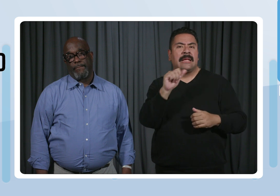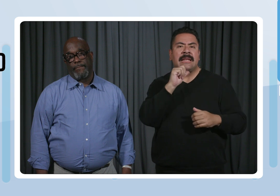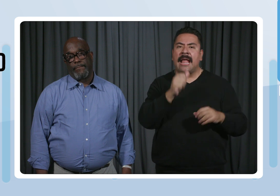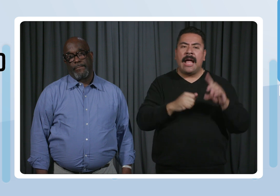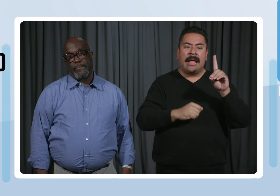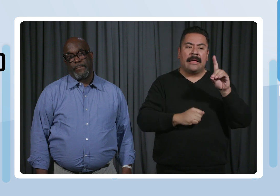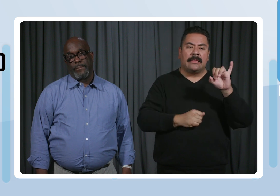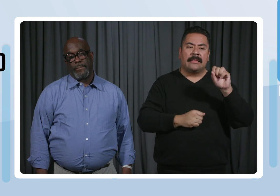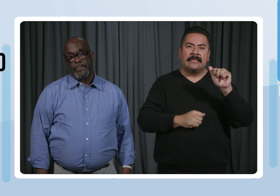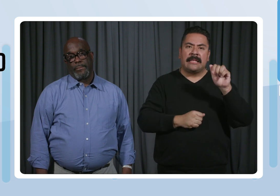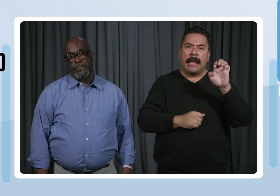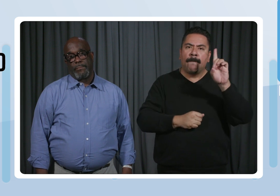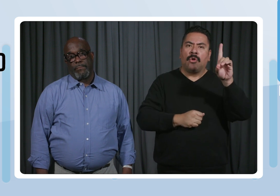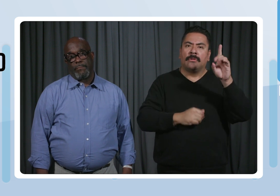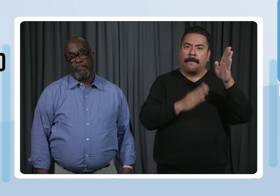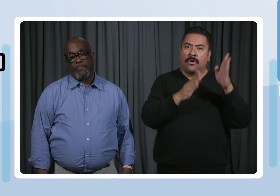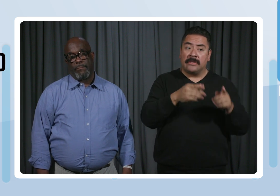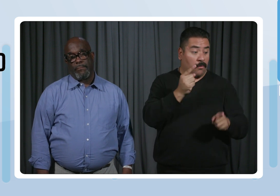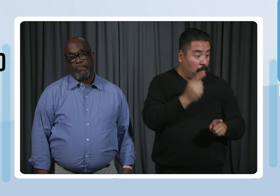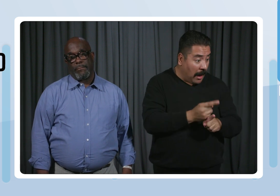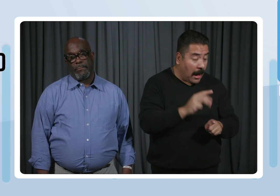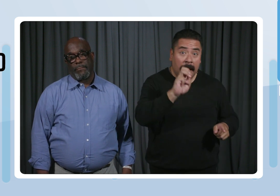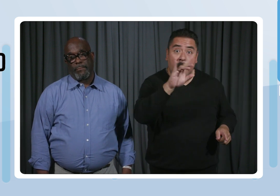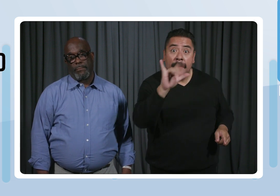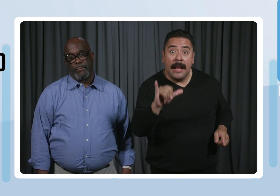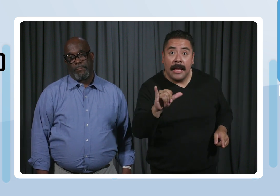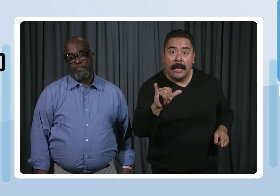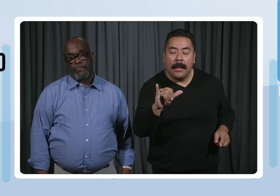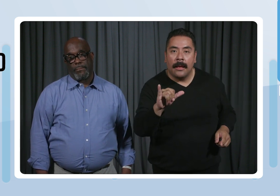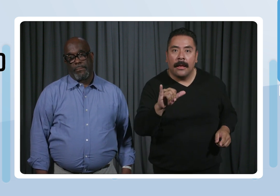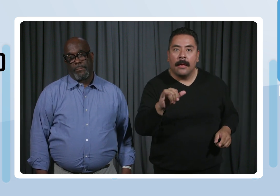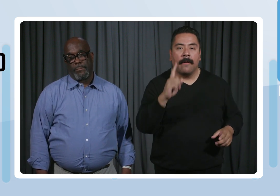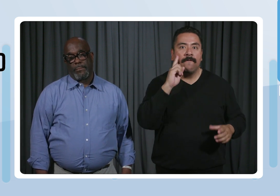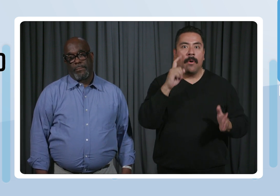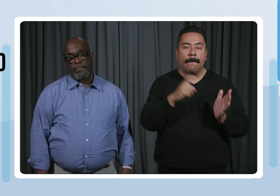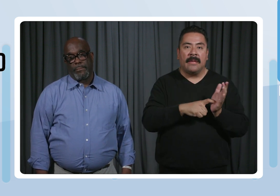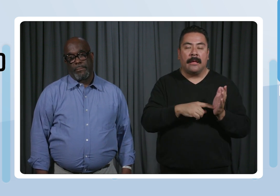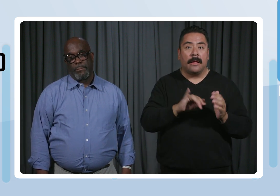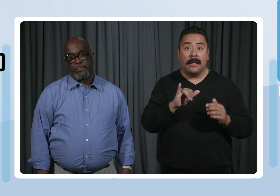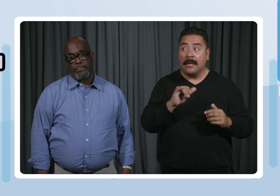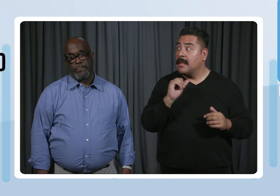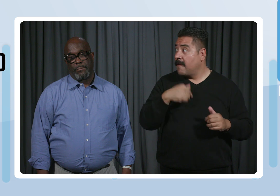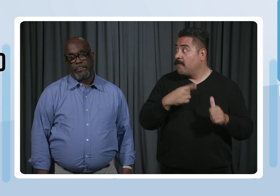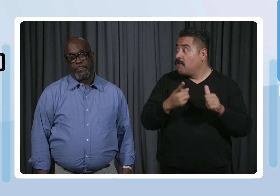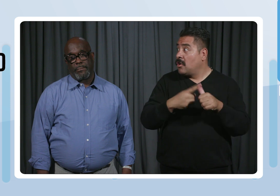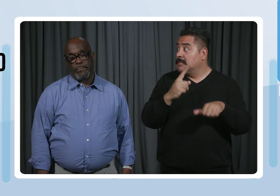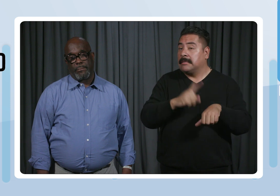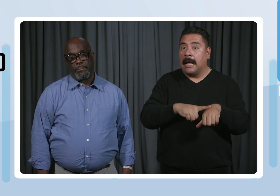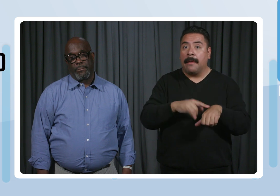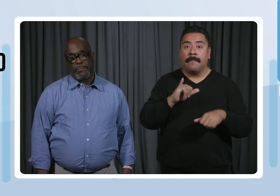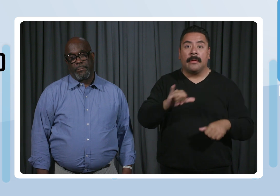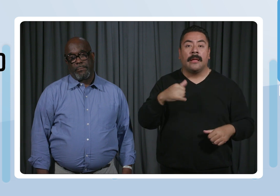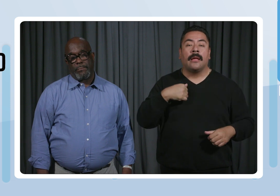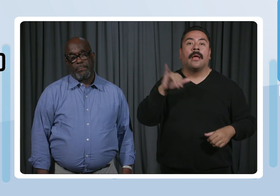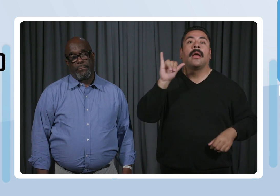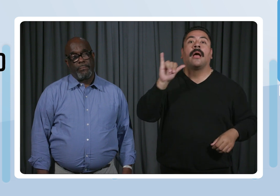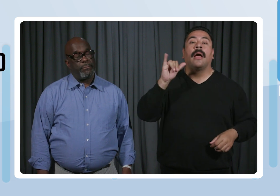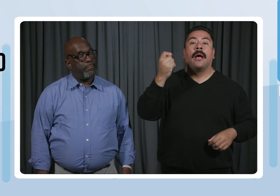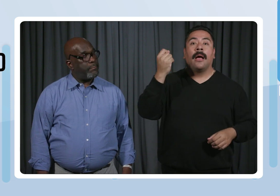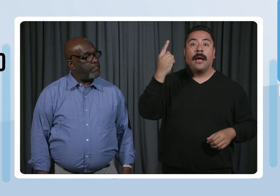disabled person, right, Emily?" And that was, believe it or not, the first time that I had ever grappled with the